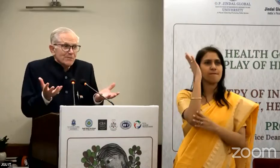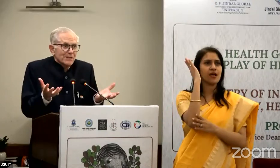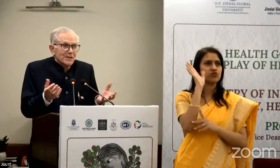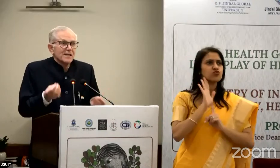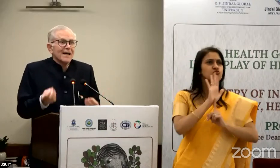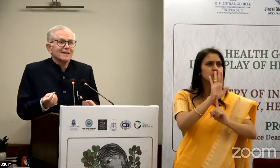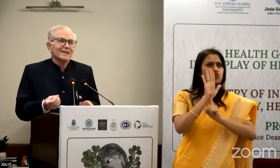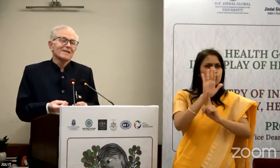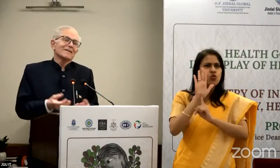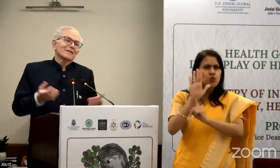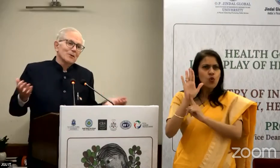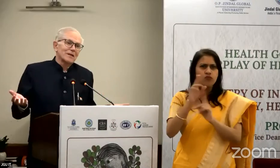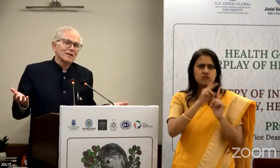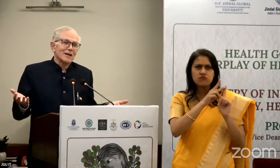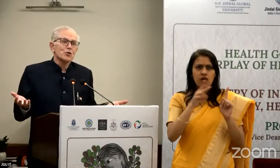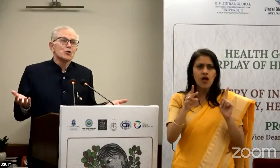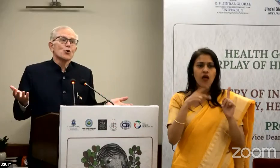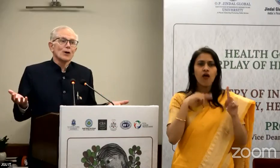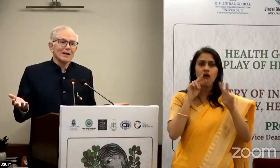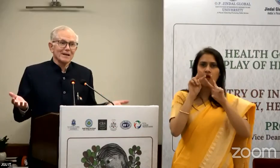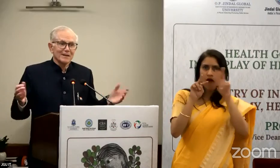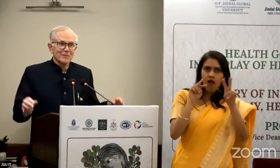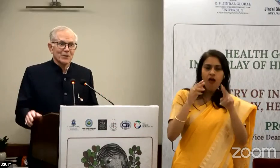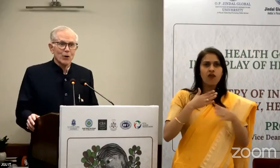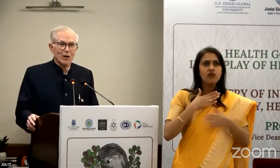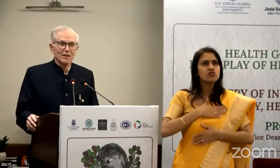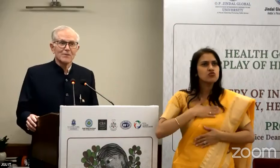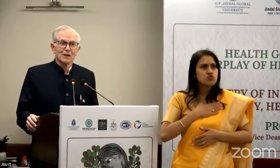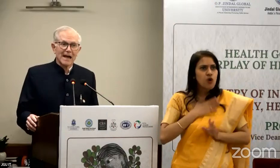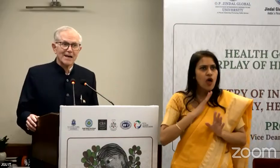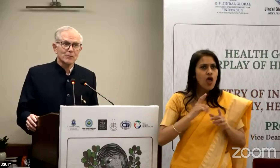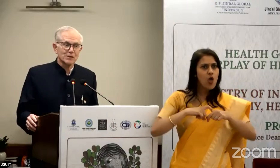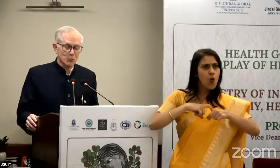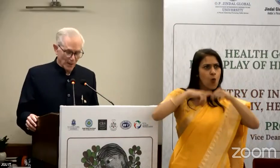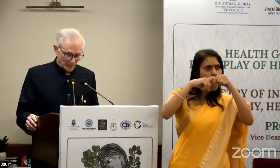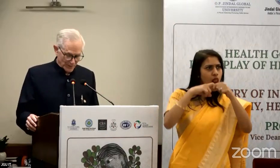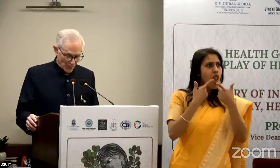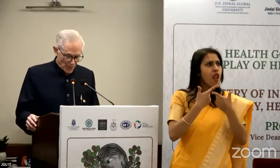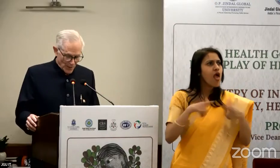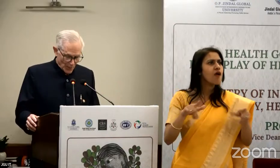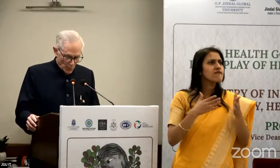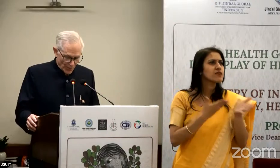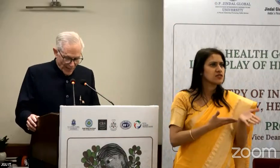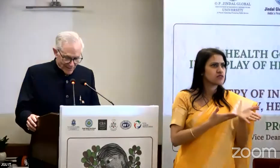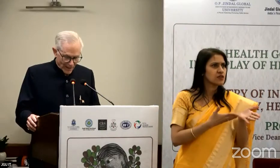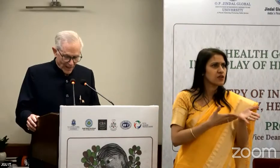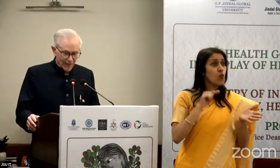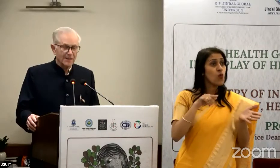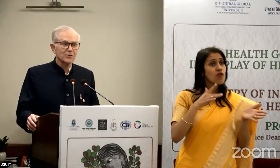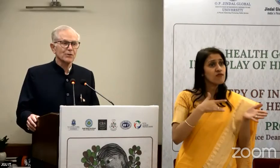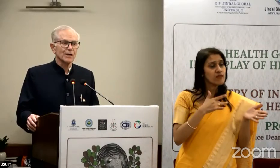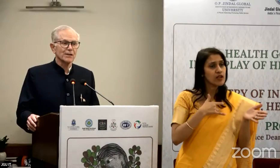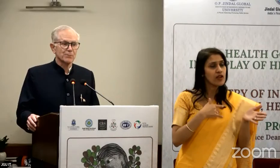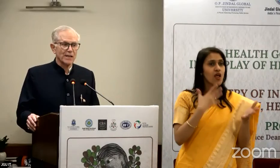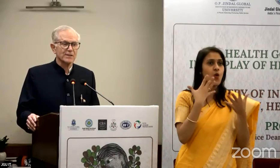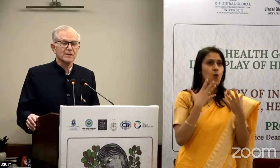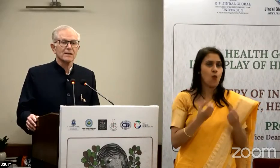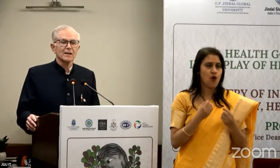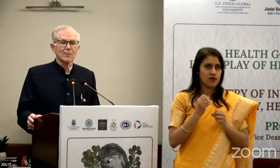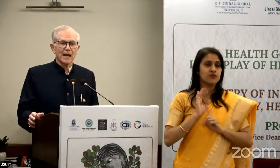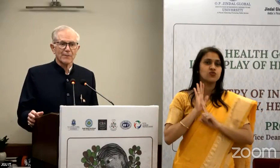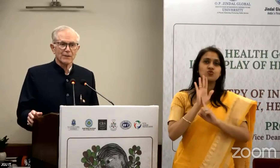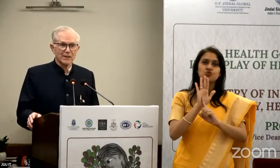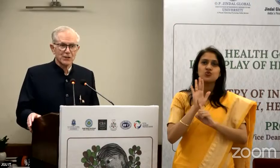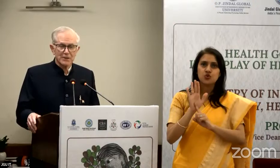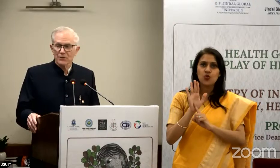much substance, and yet we can enjoy the quality of the language as well. So with that, I'd like to express